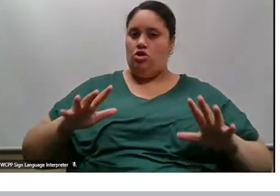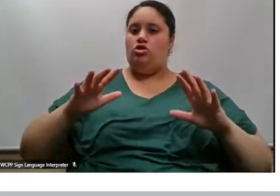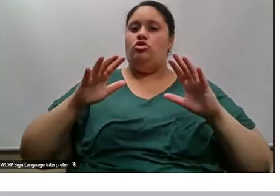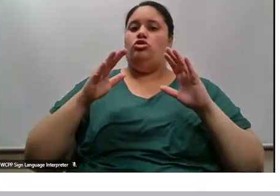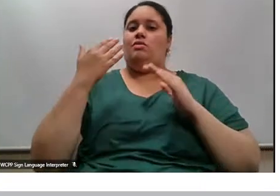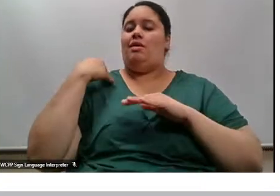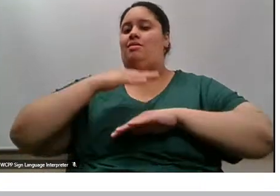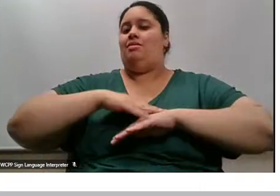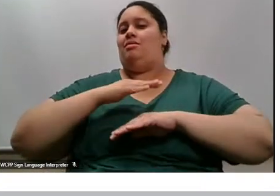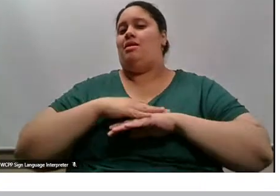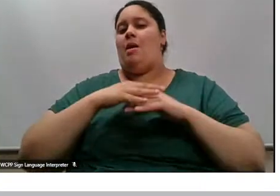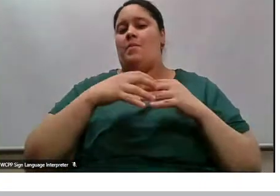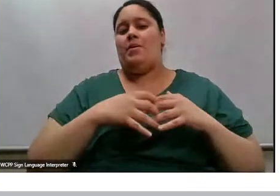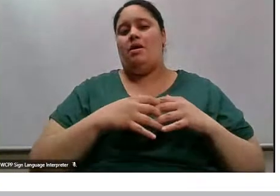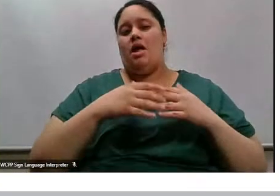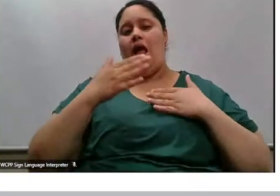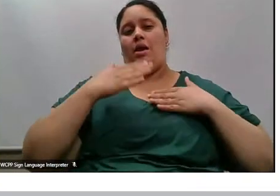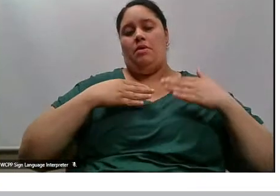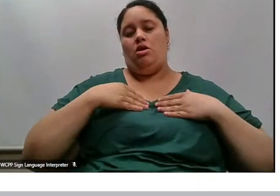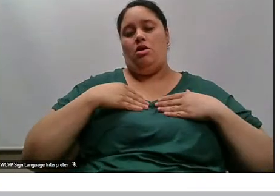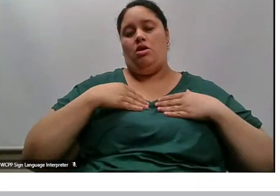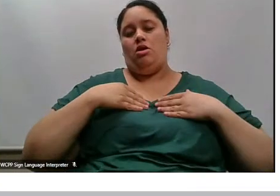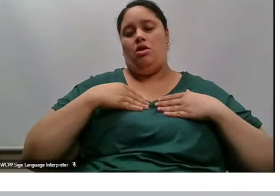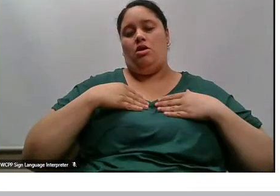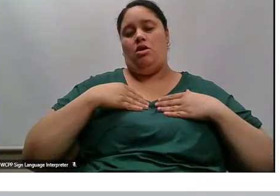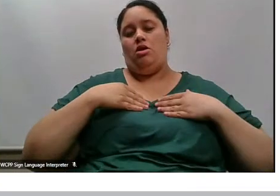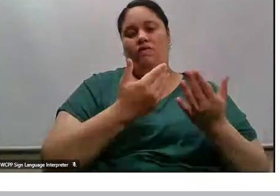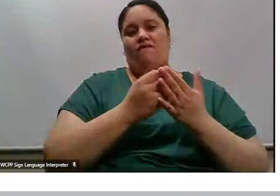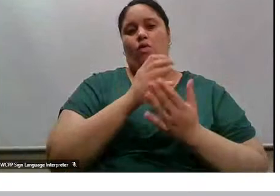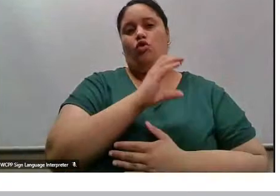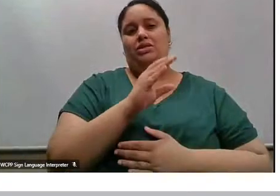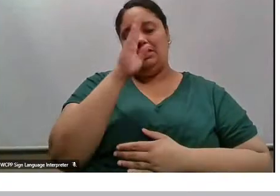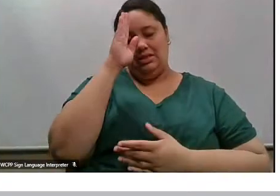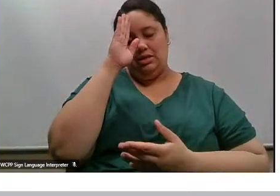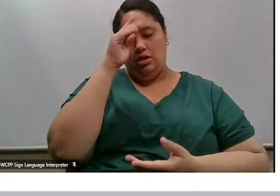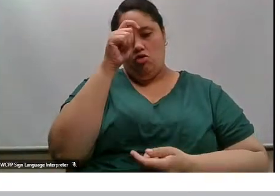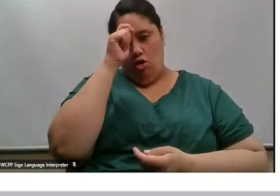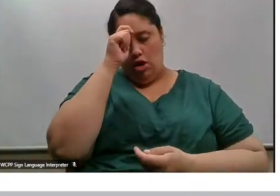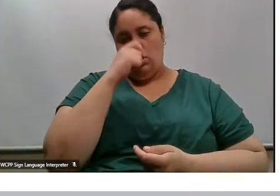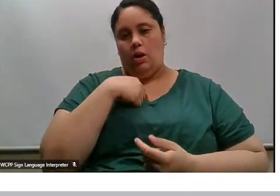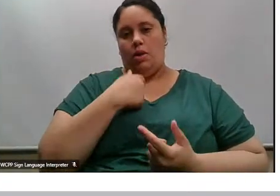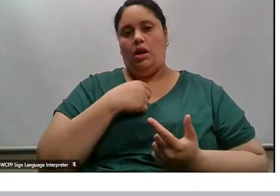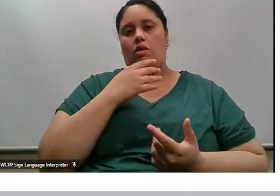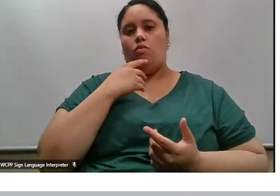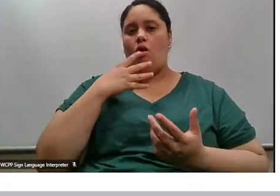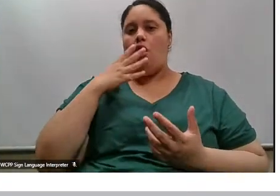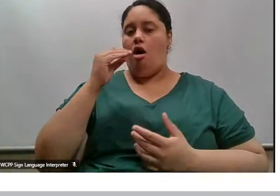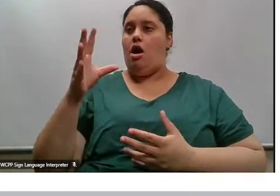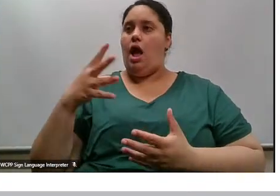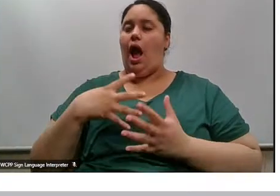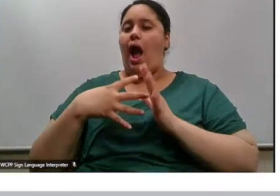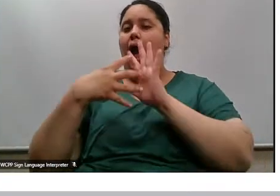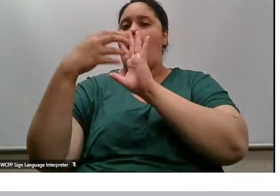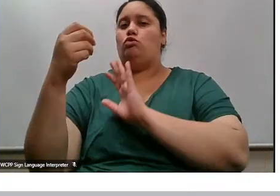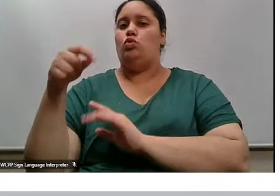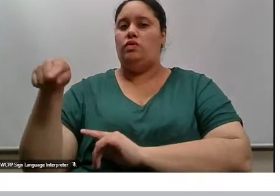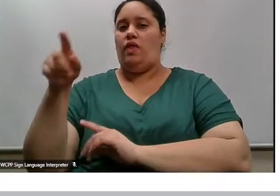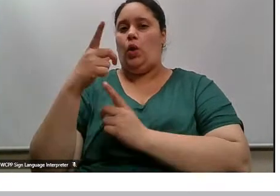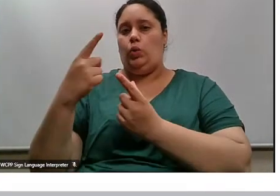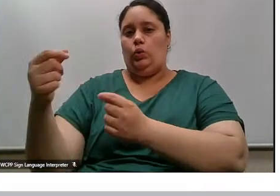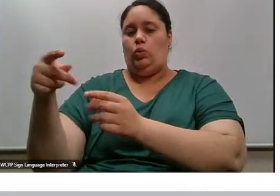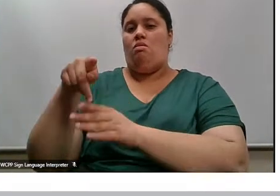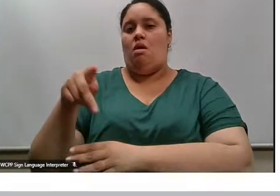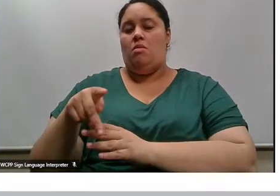time carried the administration and the payment of the Chrysalis graduates, and therefore we outsourced the payment. We